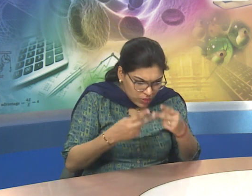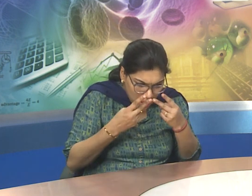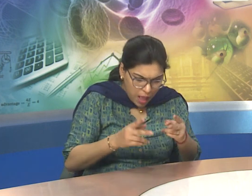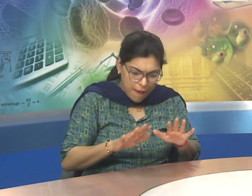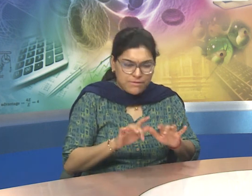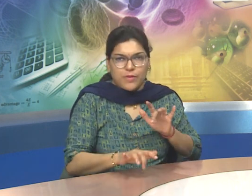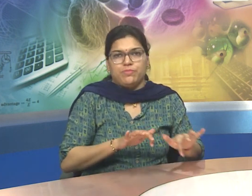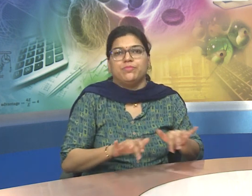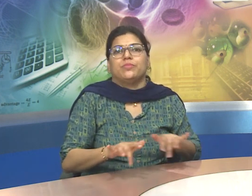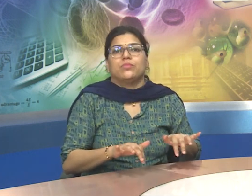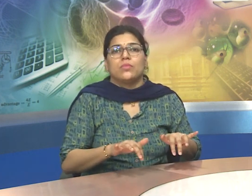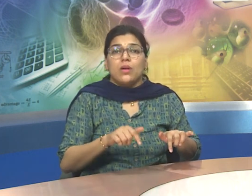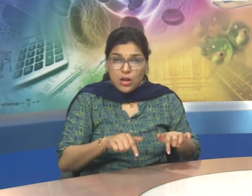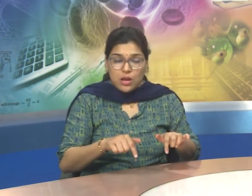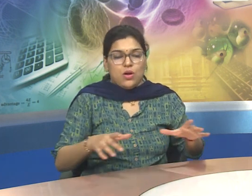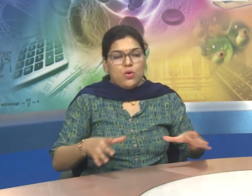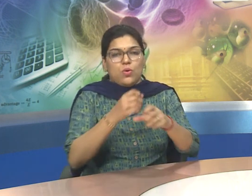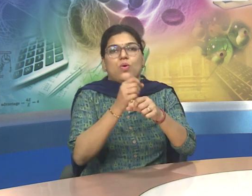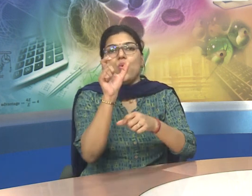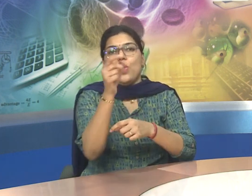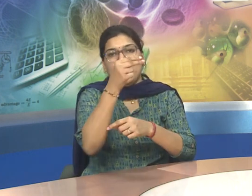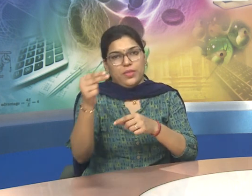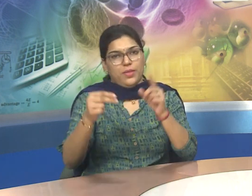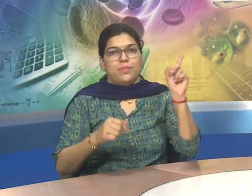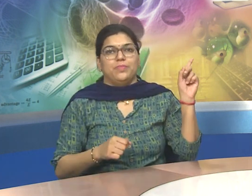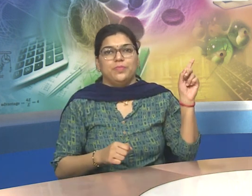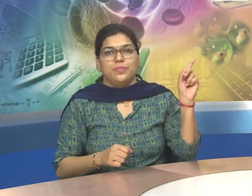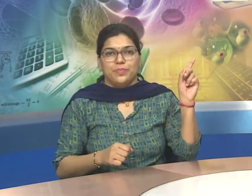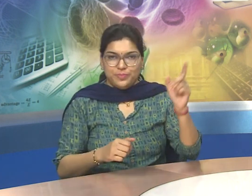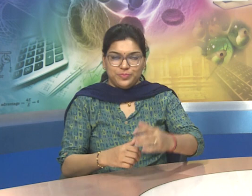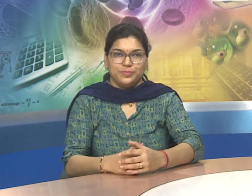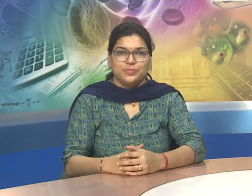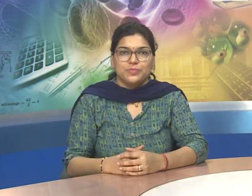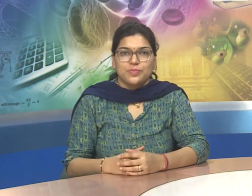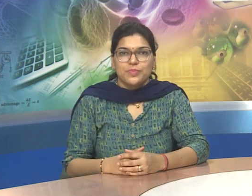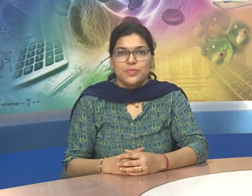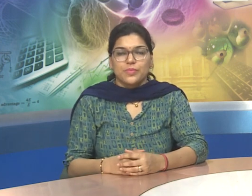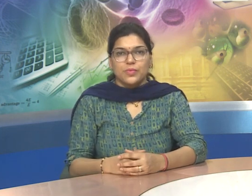syntax, and grammar rules, full stop, all these can be used using this keyboard.